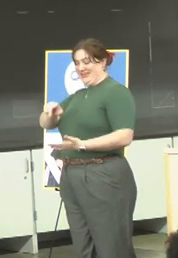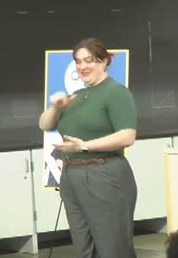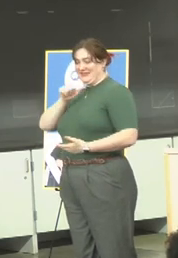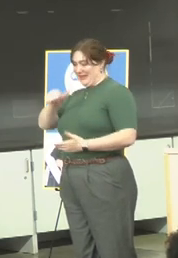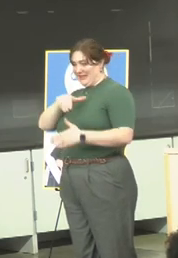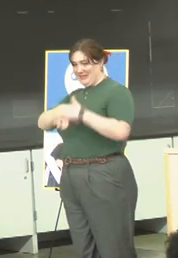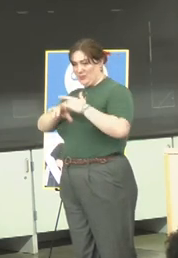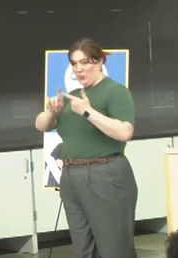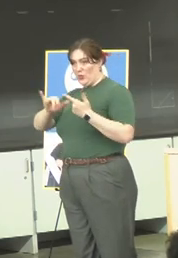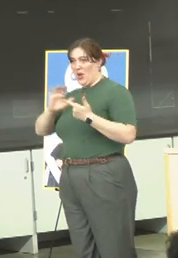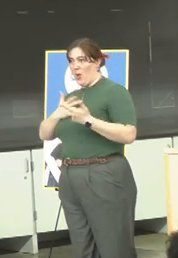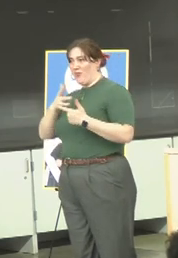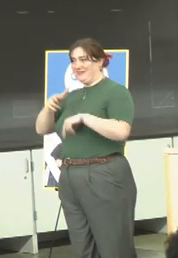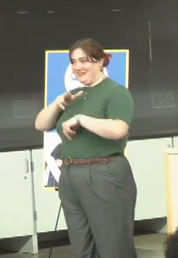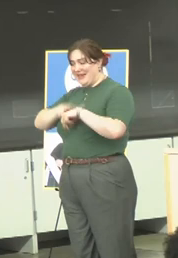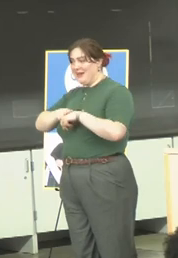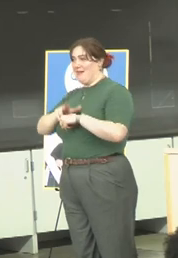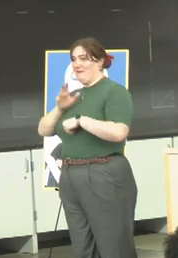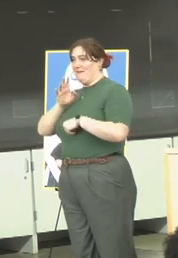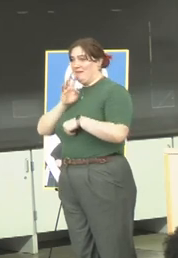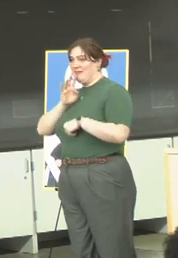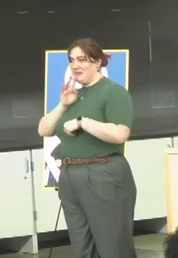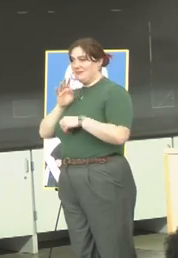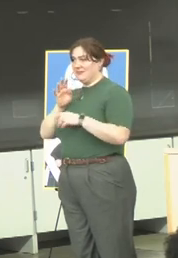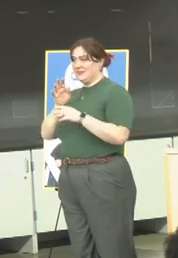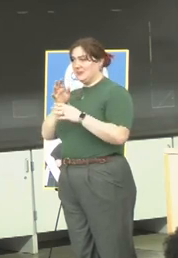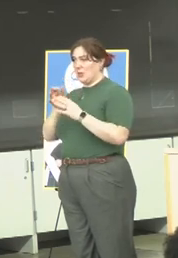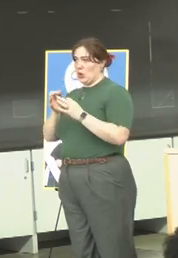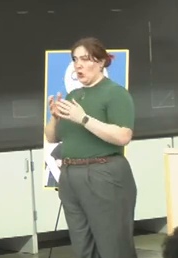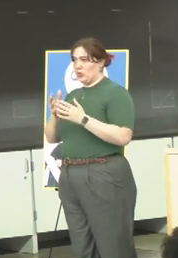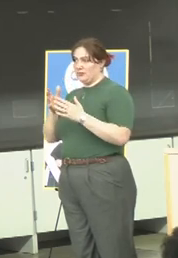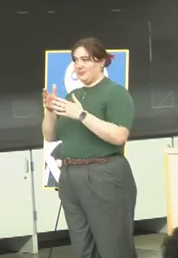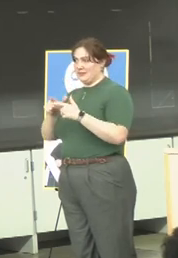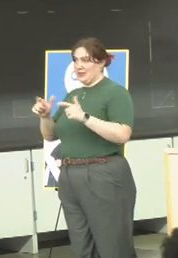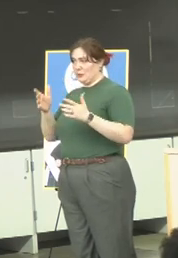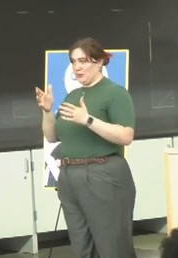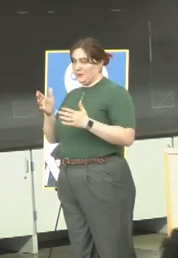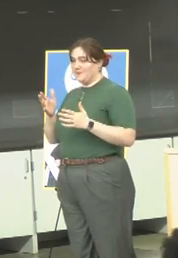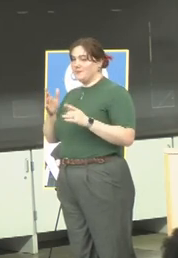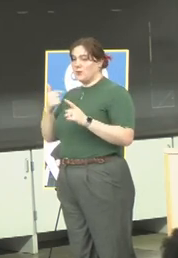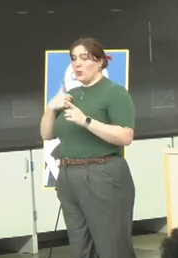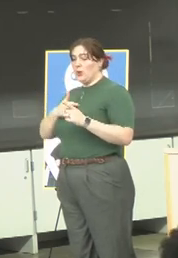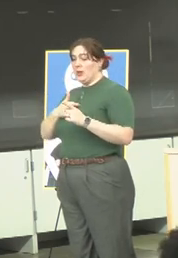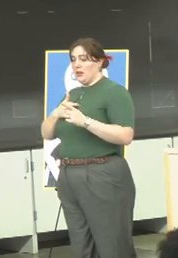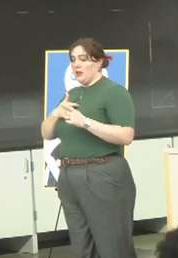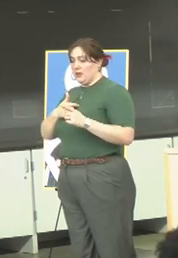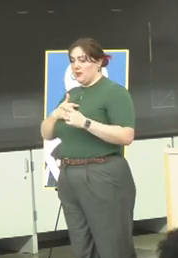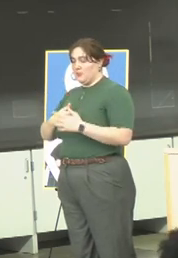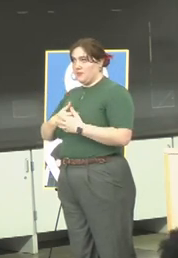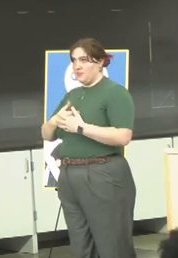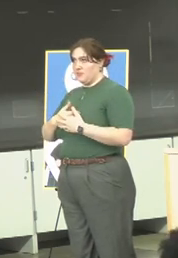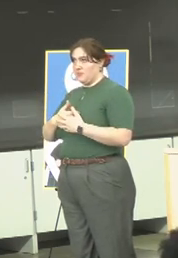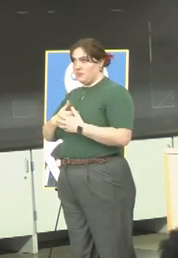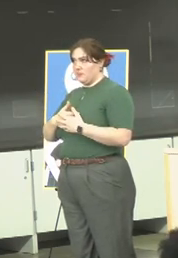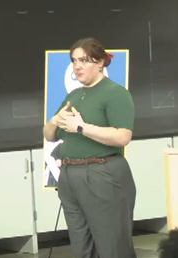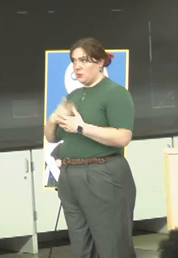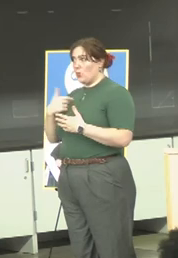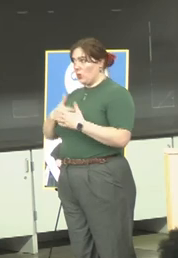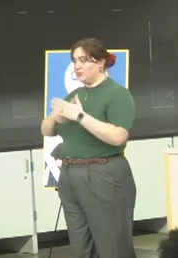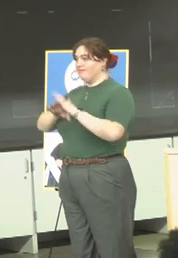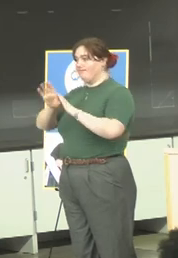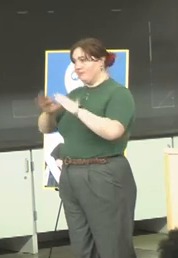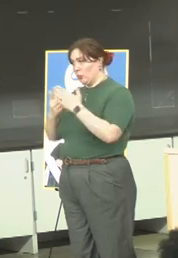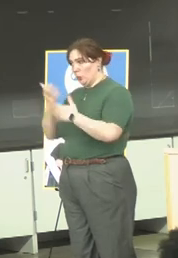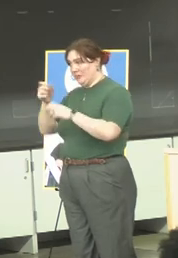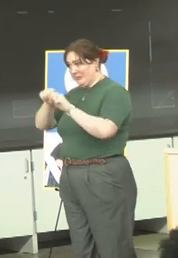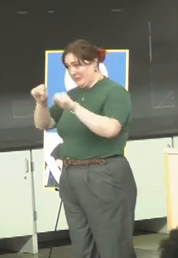heritage speakers, to our students who actually speak another language. So we are looking at, as we design our new system, making sure that we